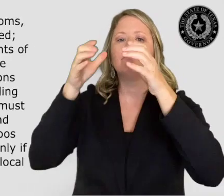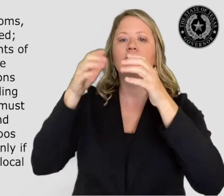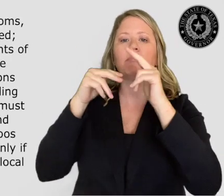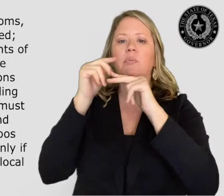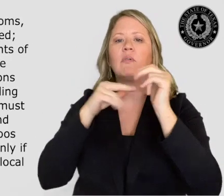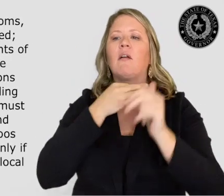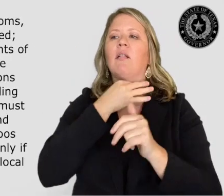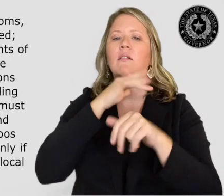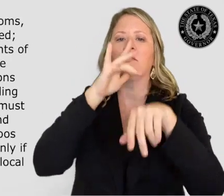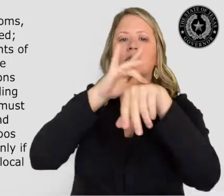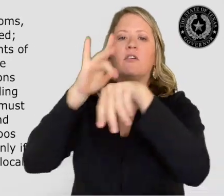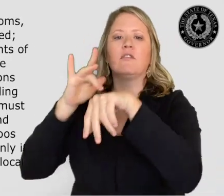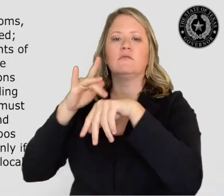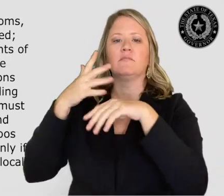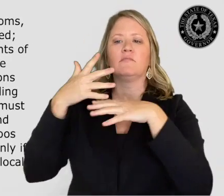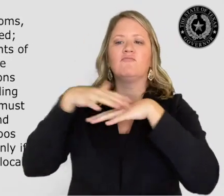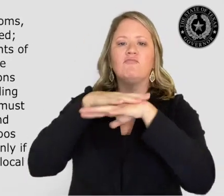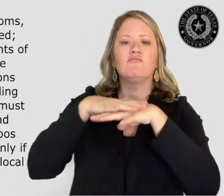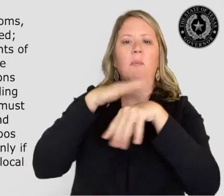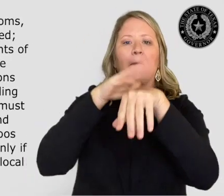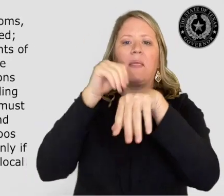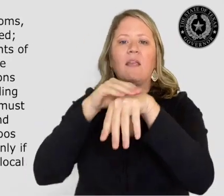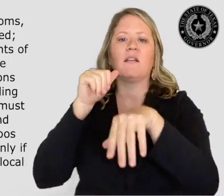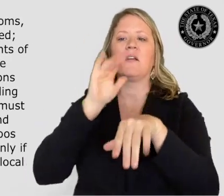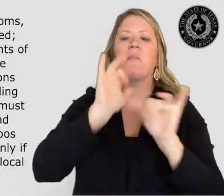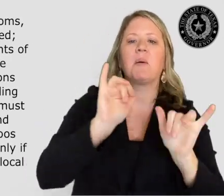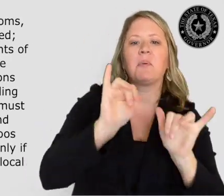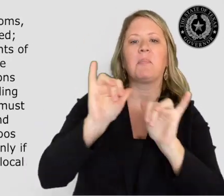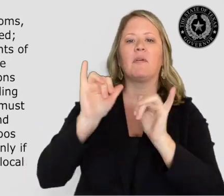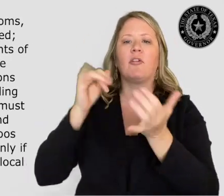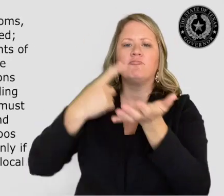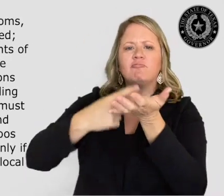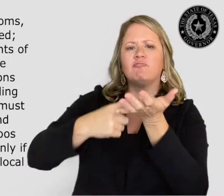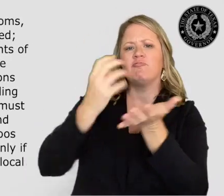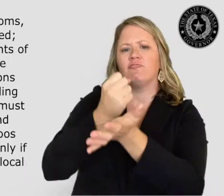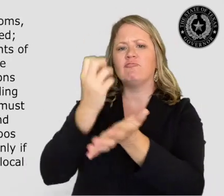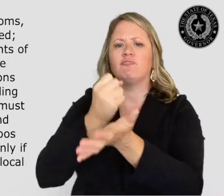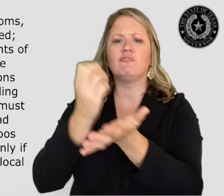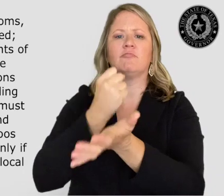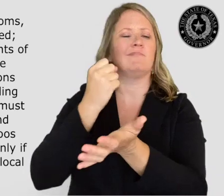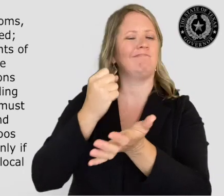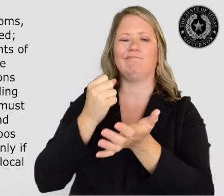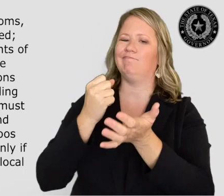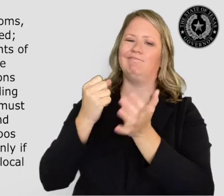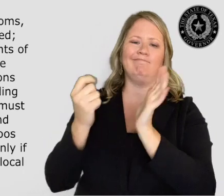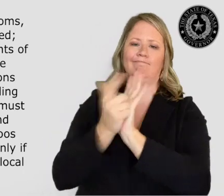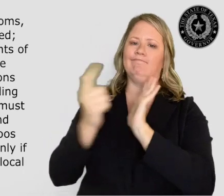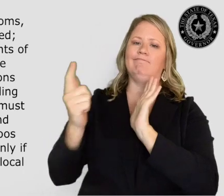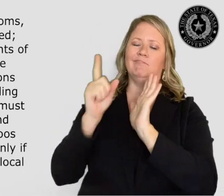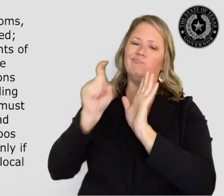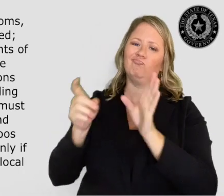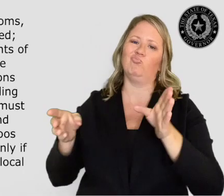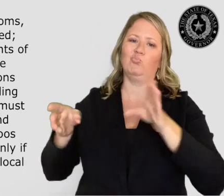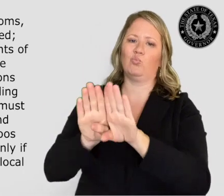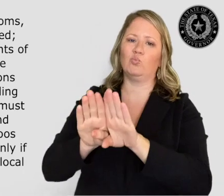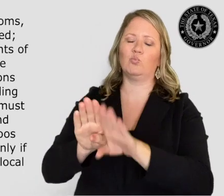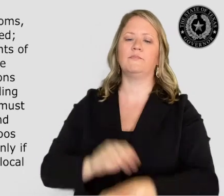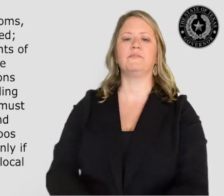that indoor areas of zoos other than restrooms must remain closed, any components of the zoos that have